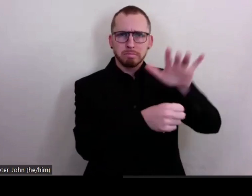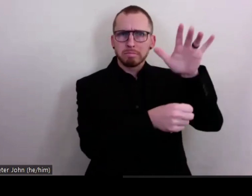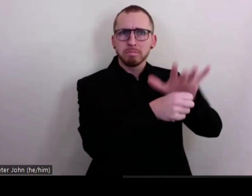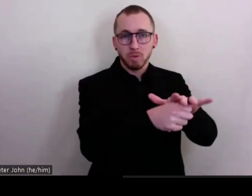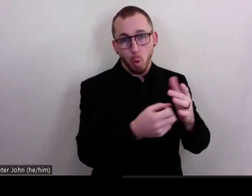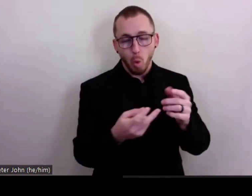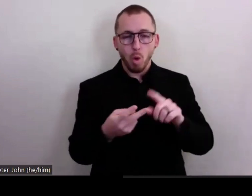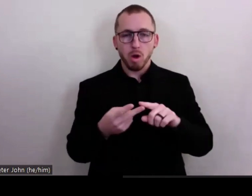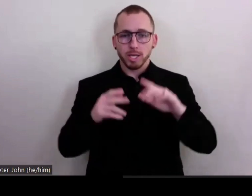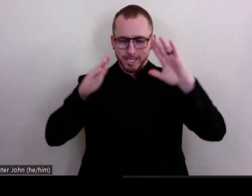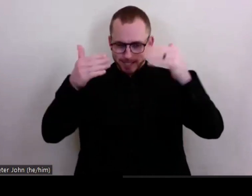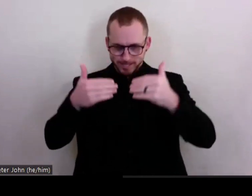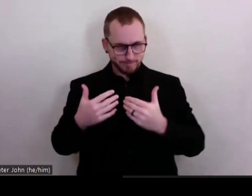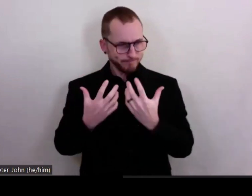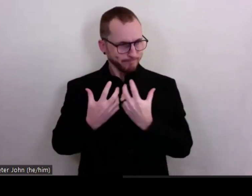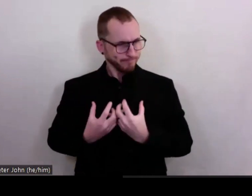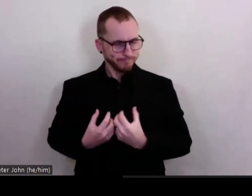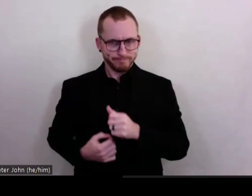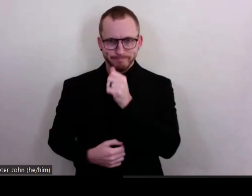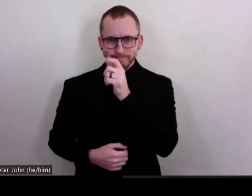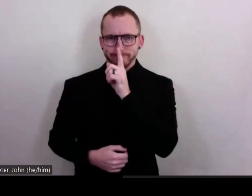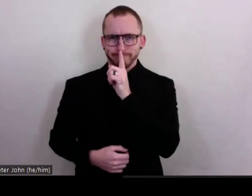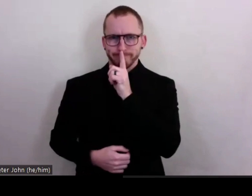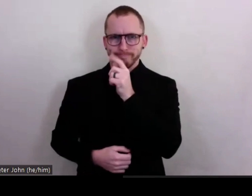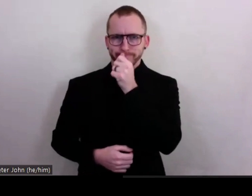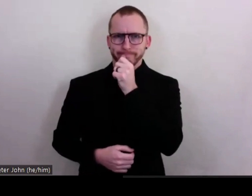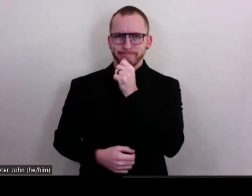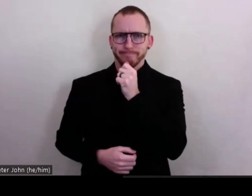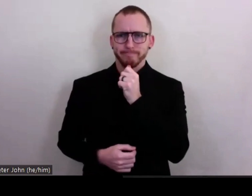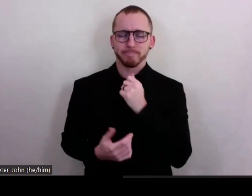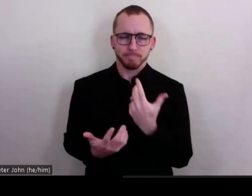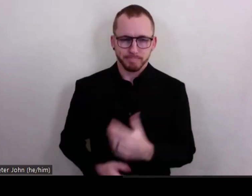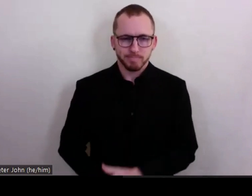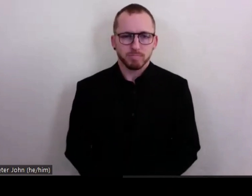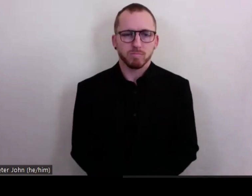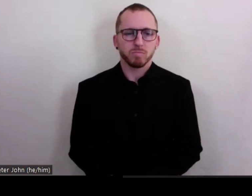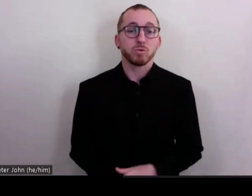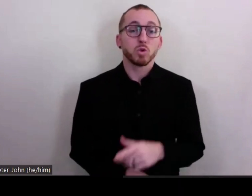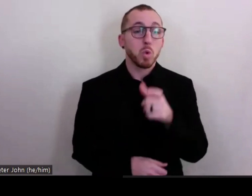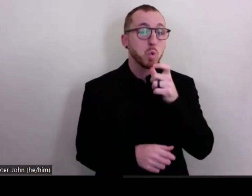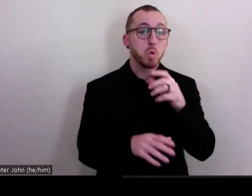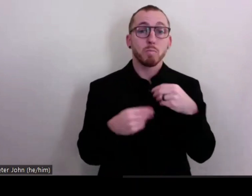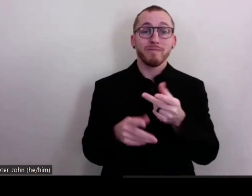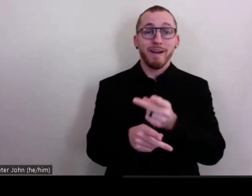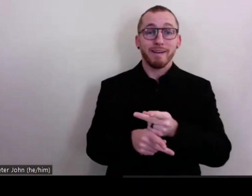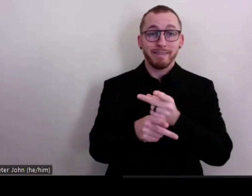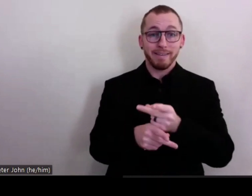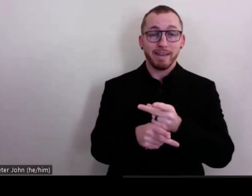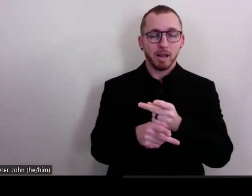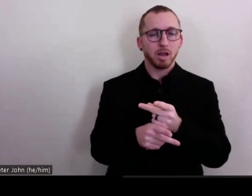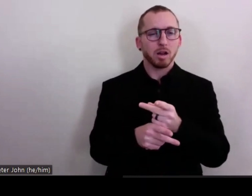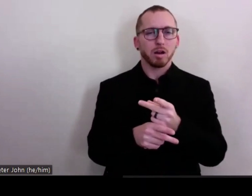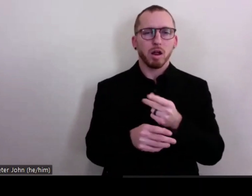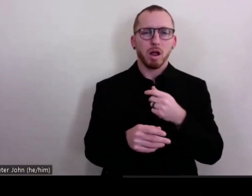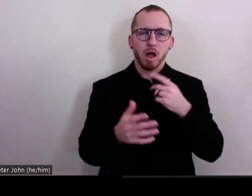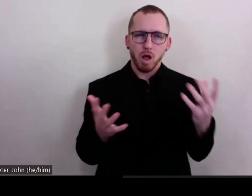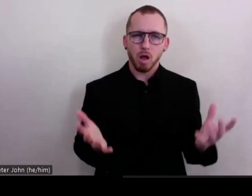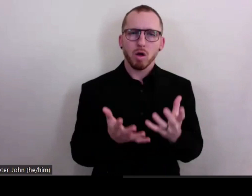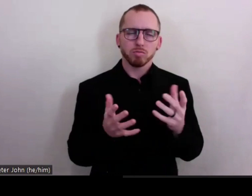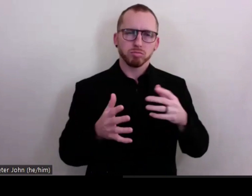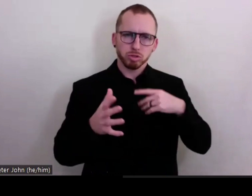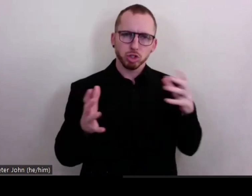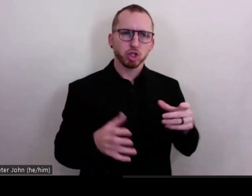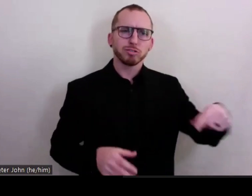providers, or if there's folks who are caretakers, is to look for the kids who maybe are experiencing